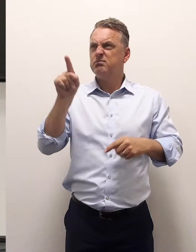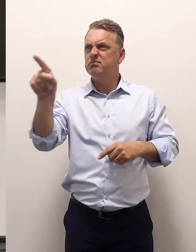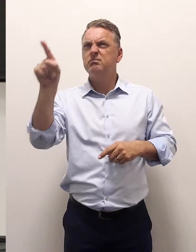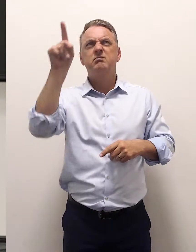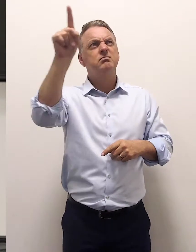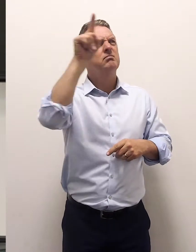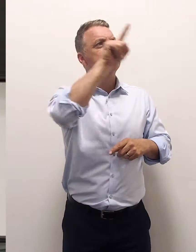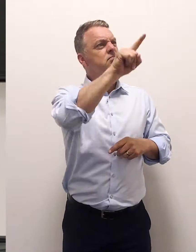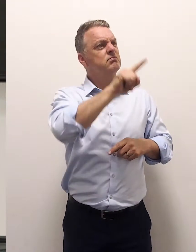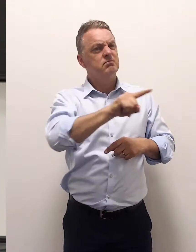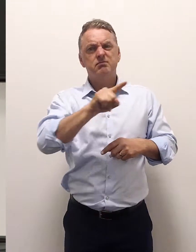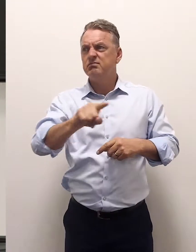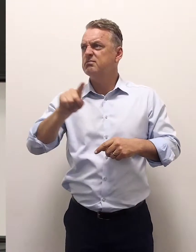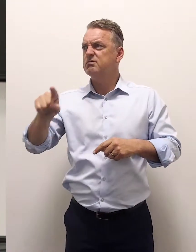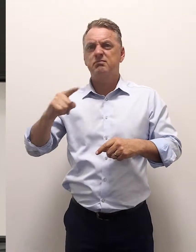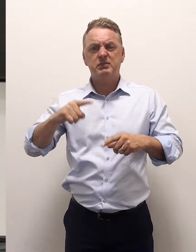reason.